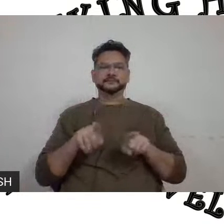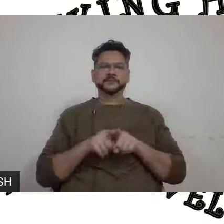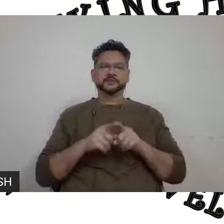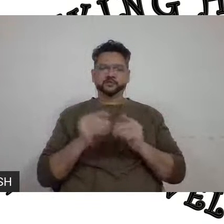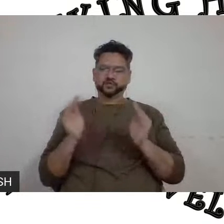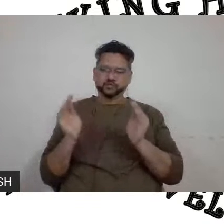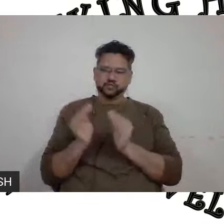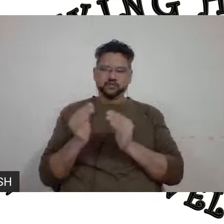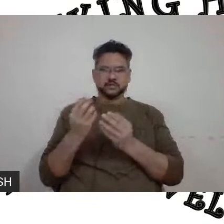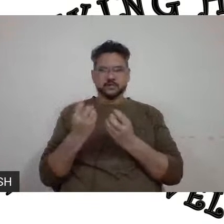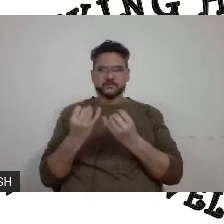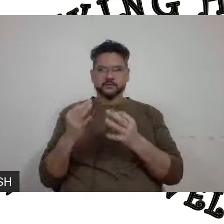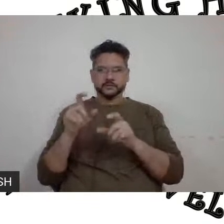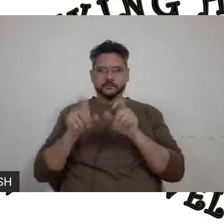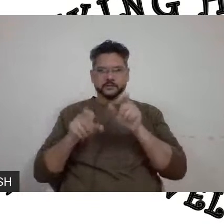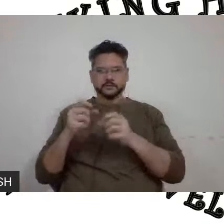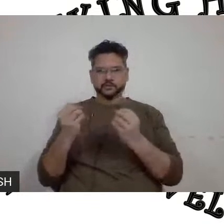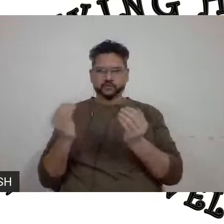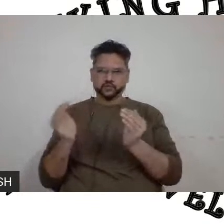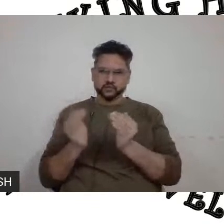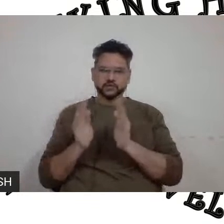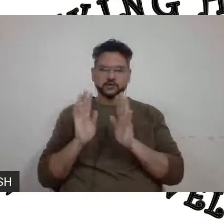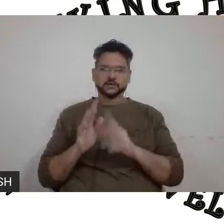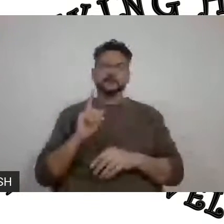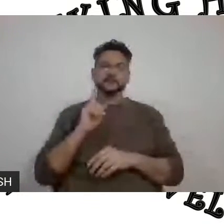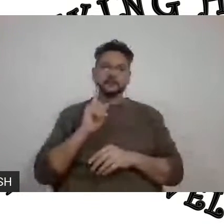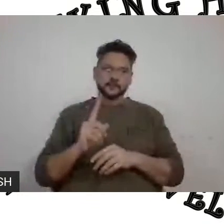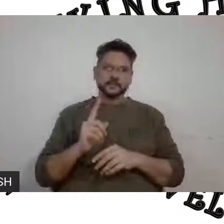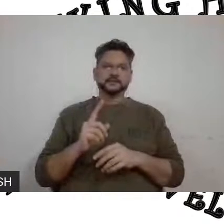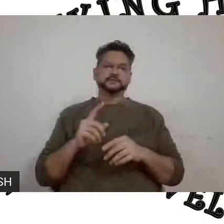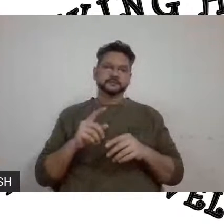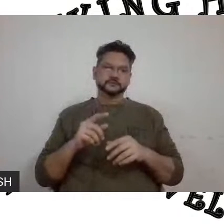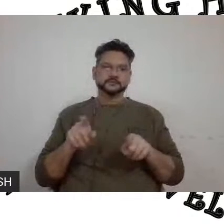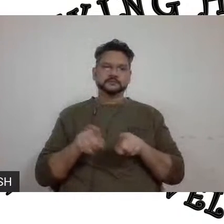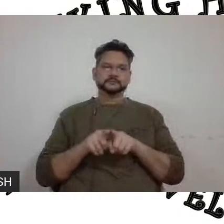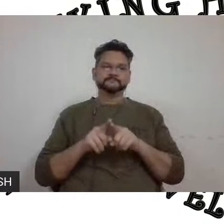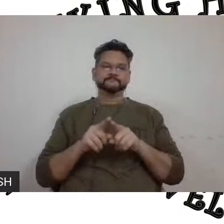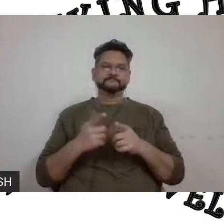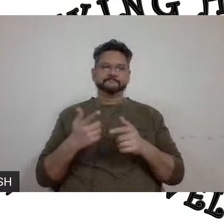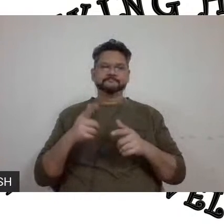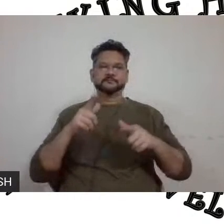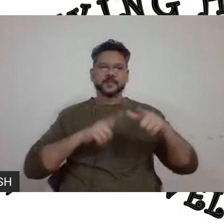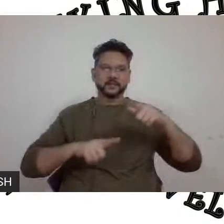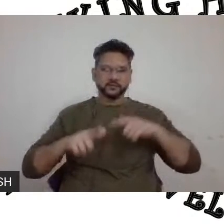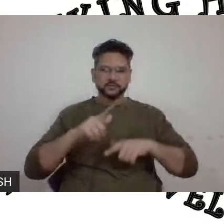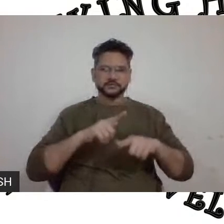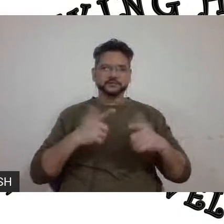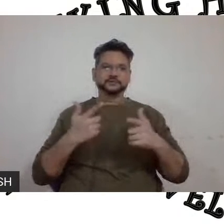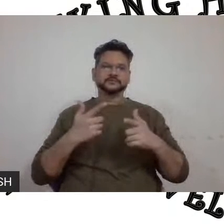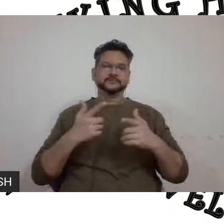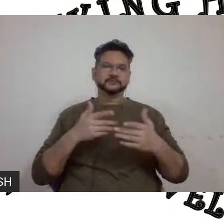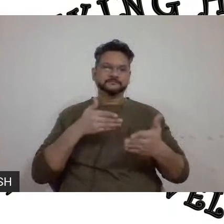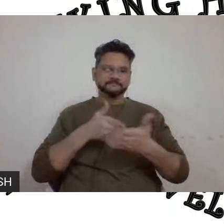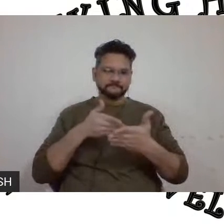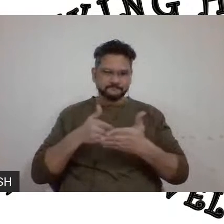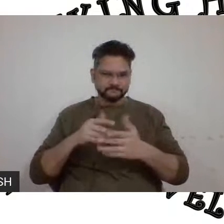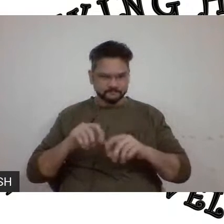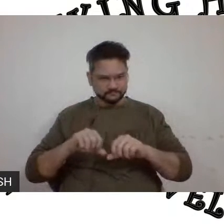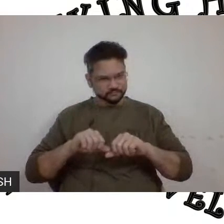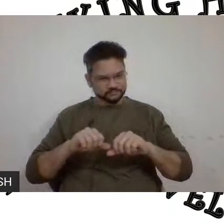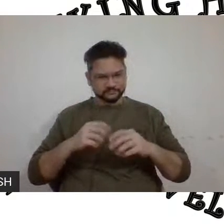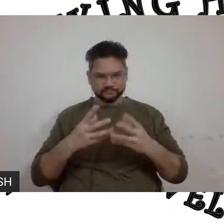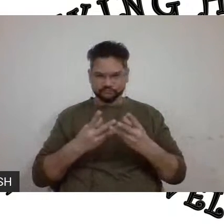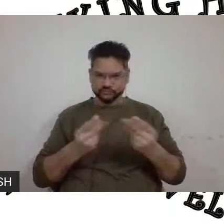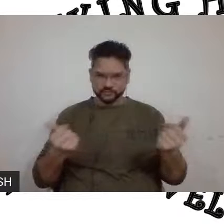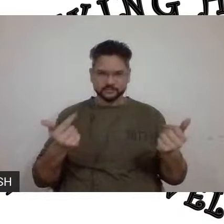numbers, find a way to overcome the language challenge and find a way to work